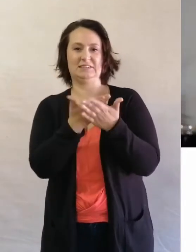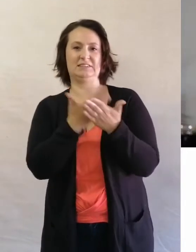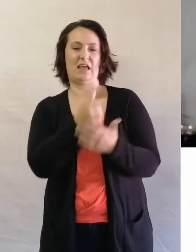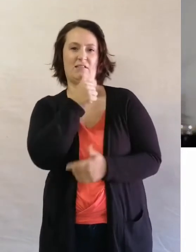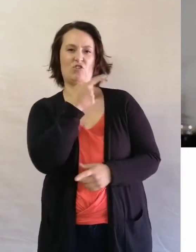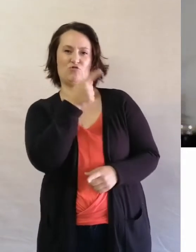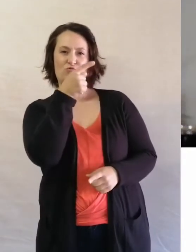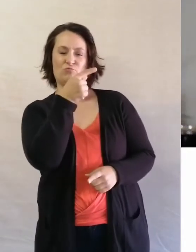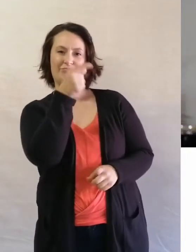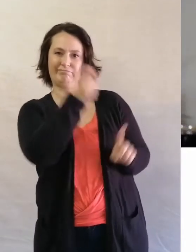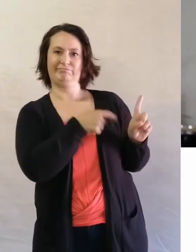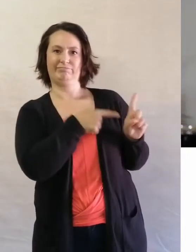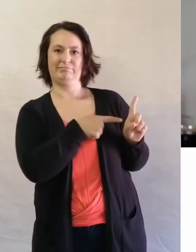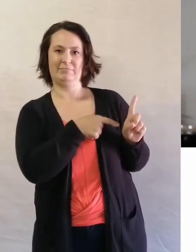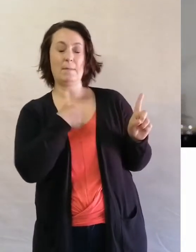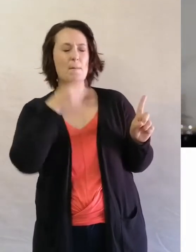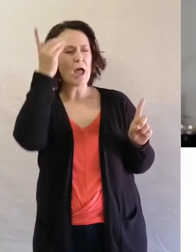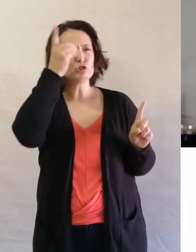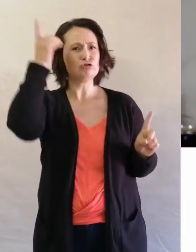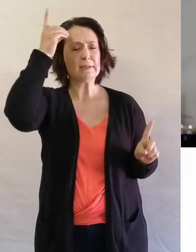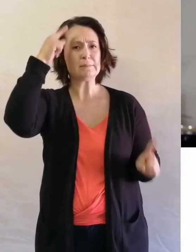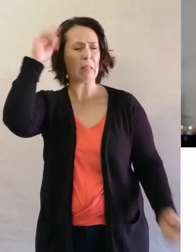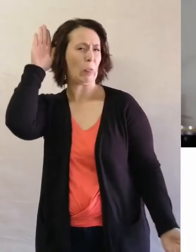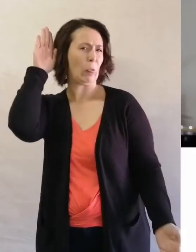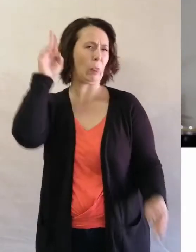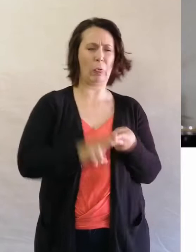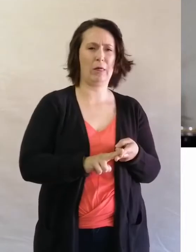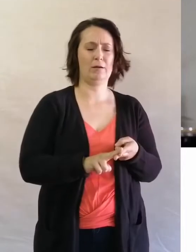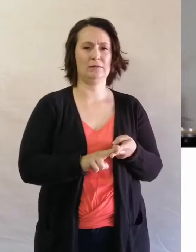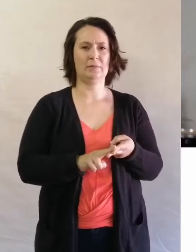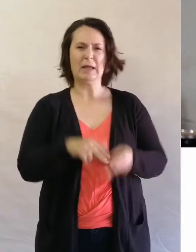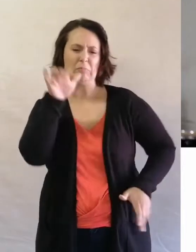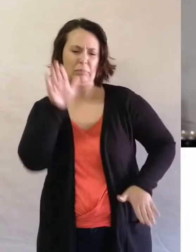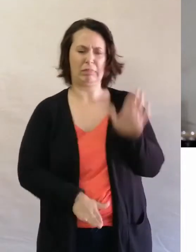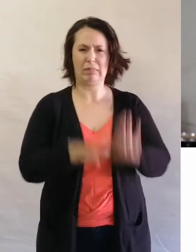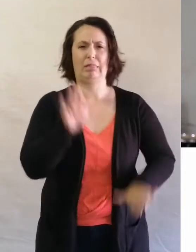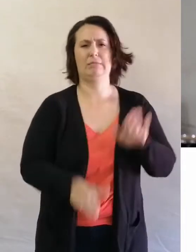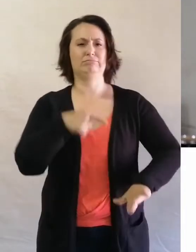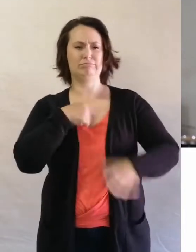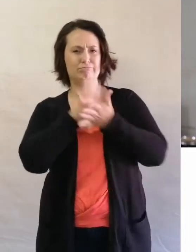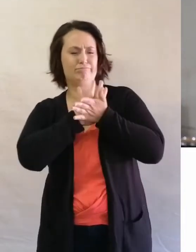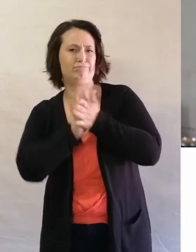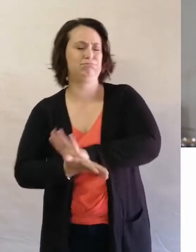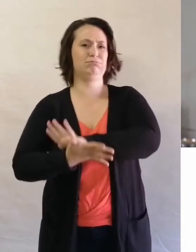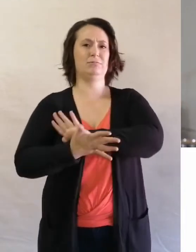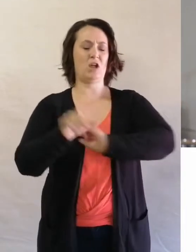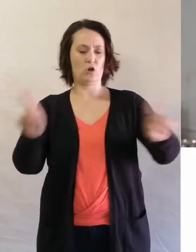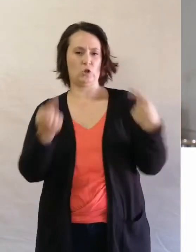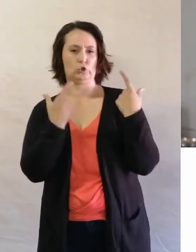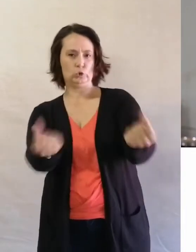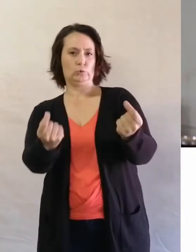but my dreams have been squashed. People have trampled all over my dreams. People have told me I can't do